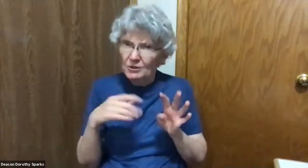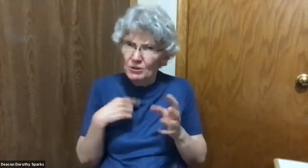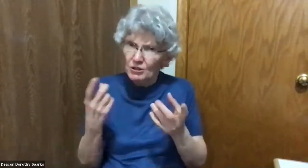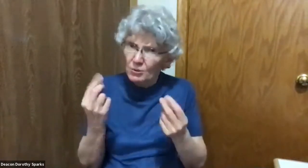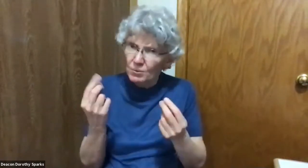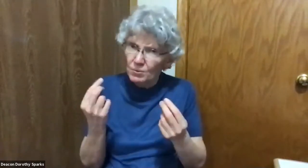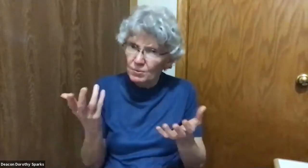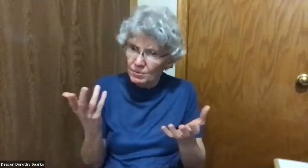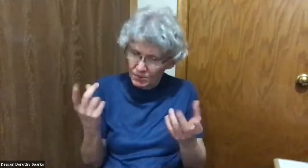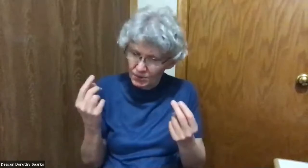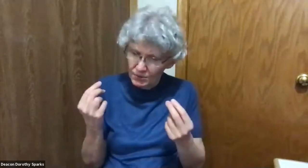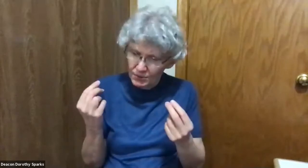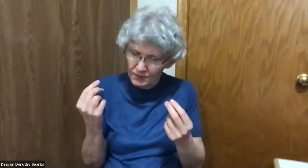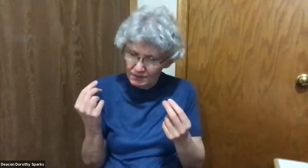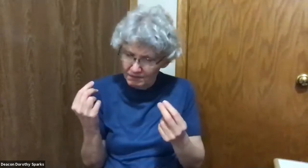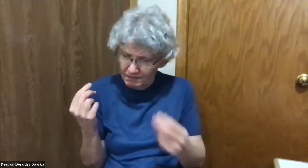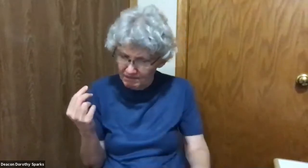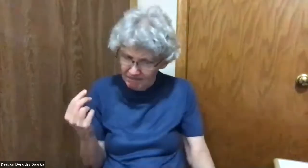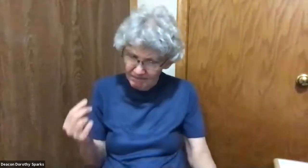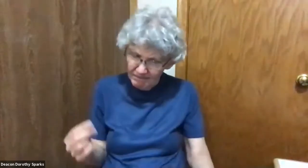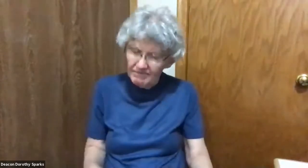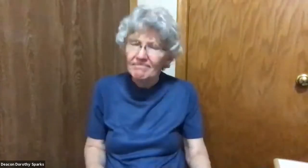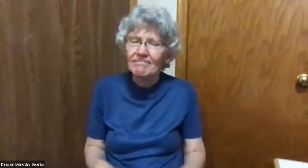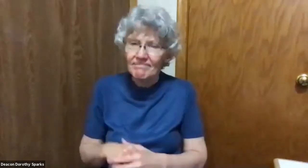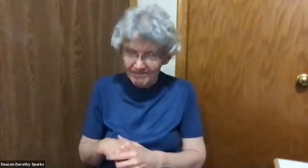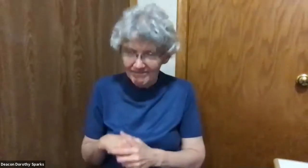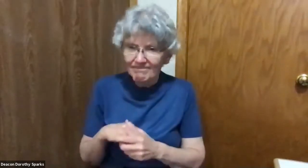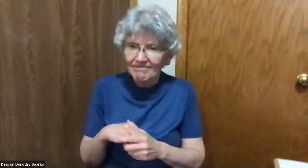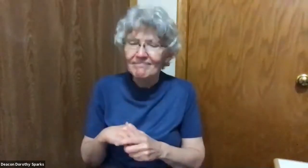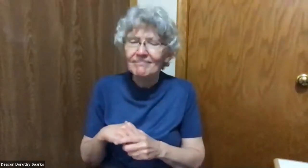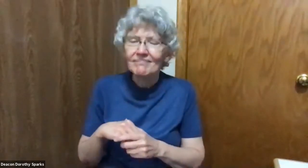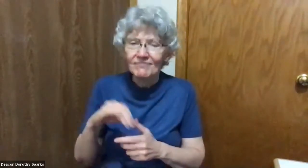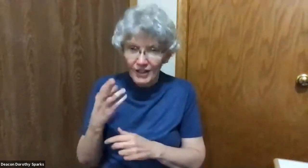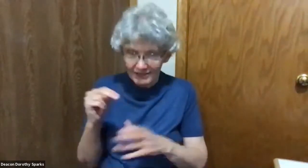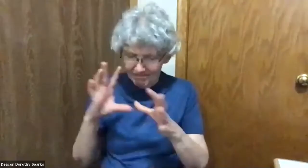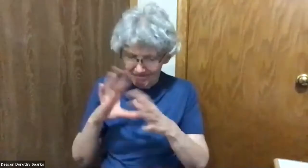The crowds asked John, "What should we do?"